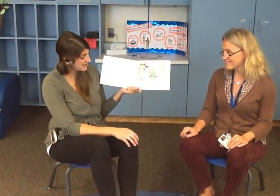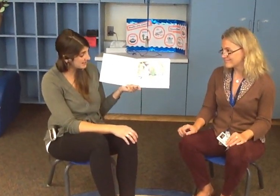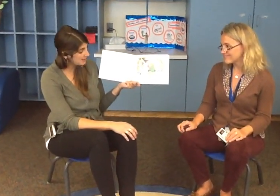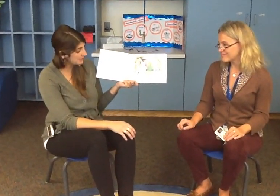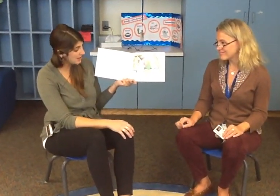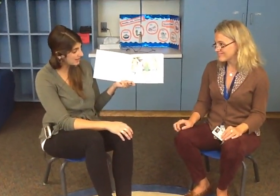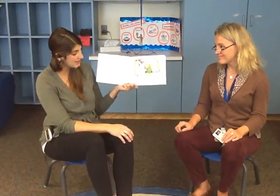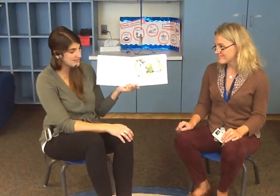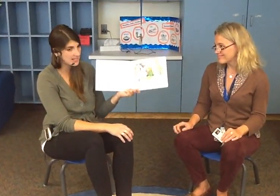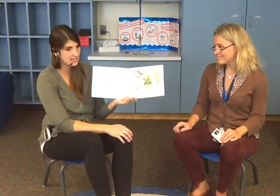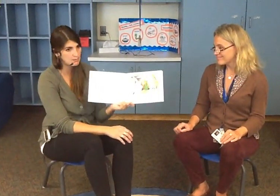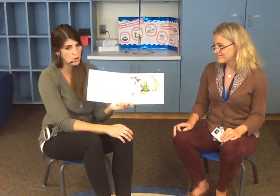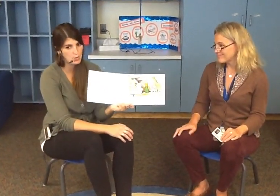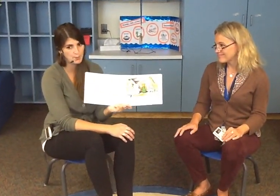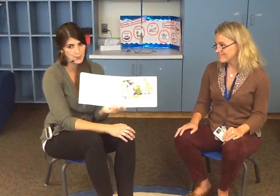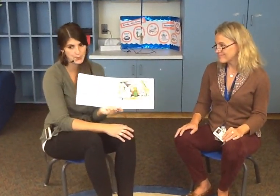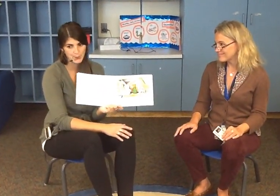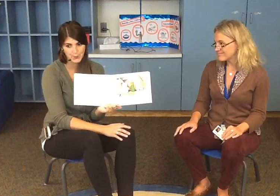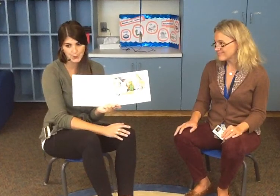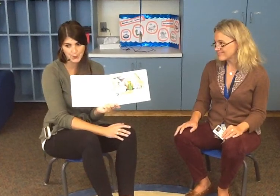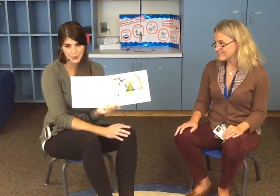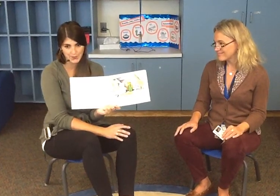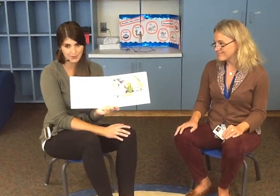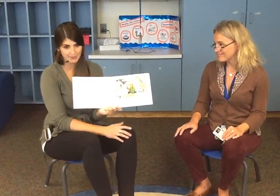for somebody to come along and take him home.